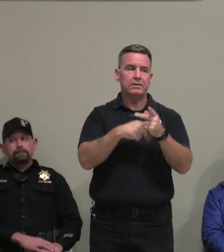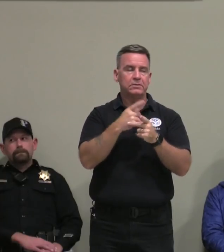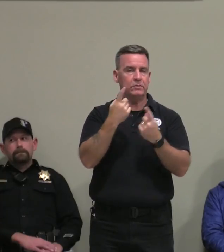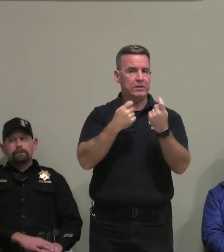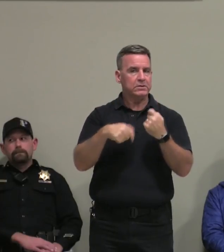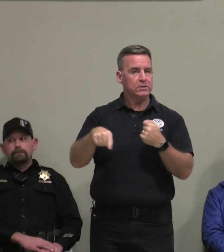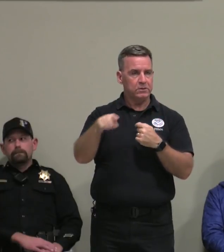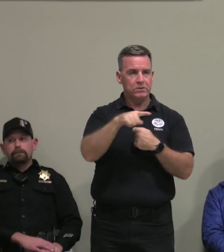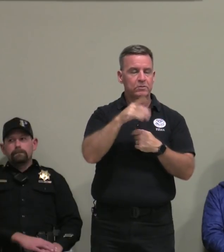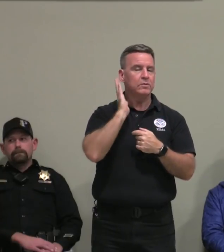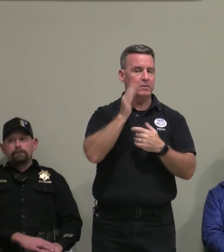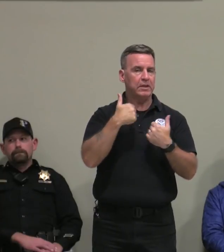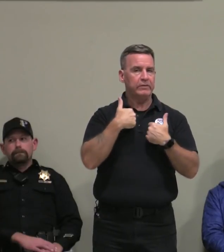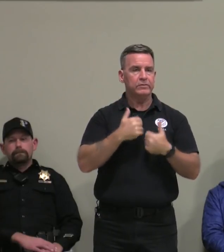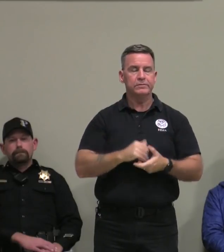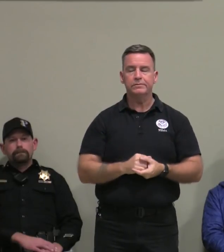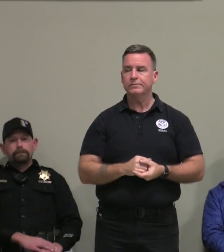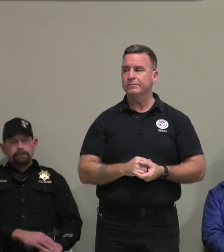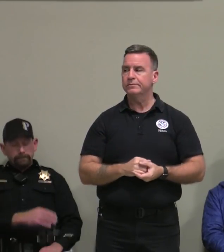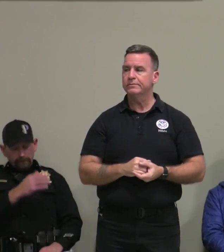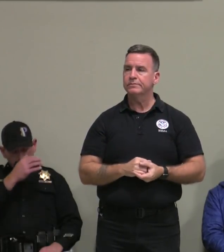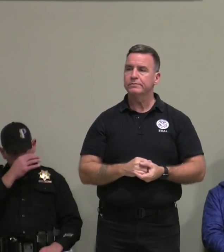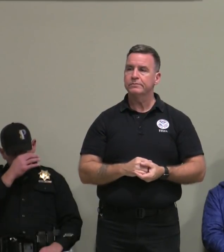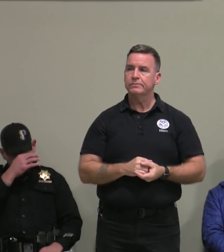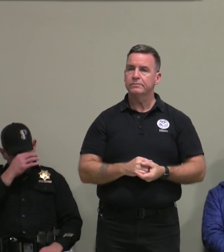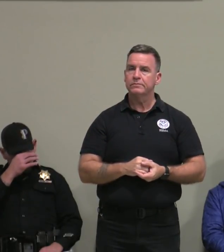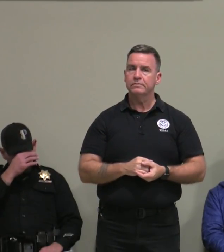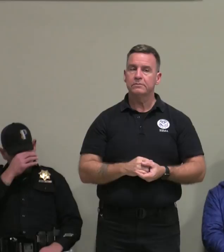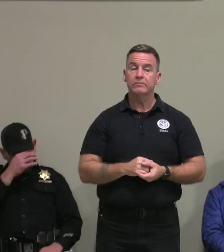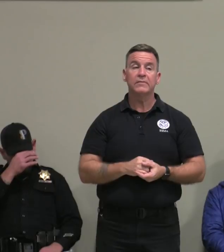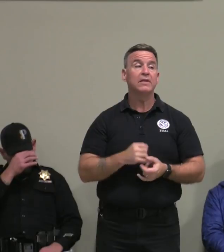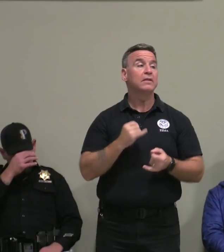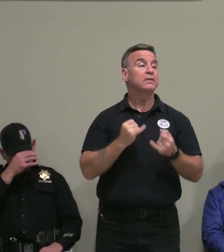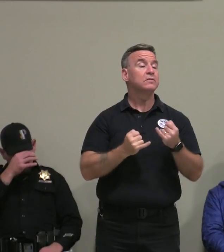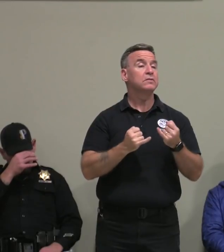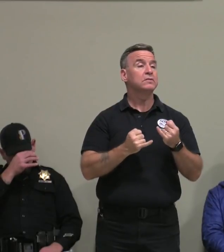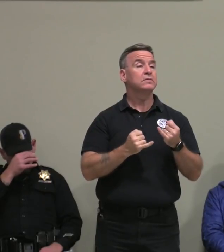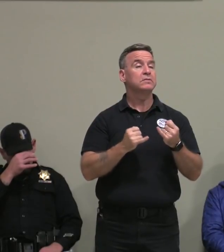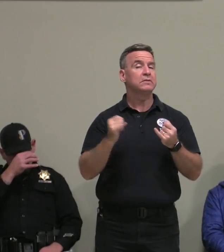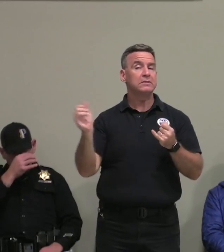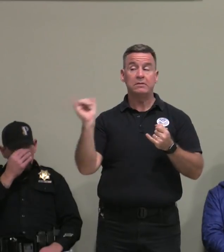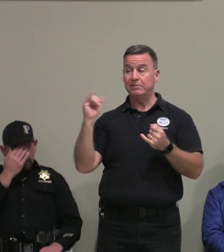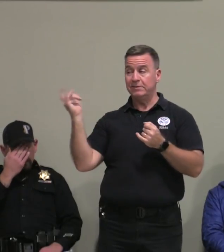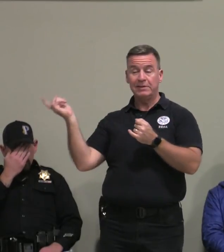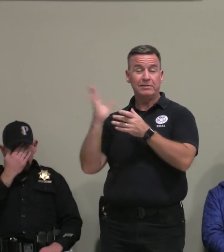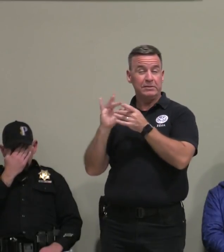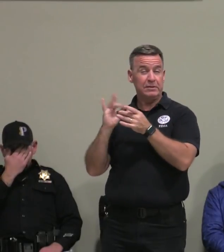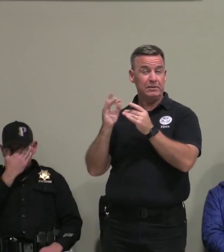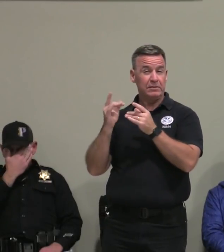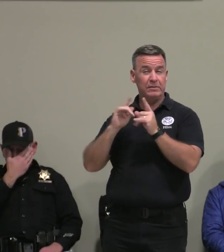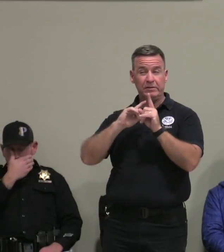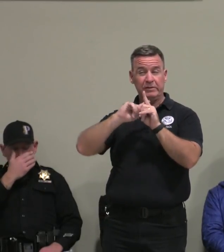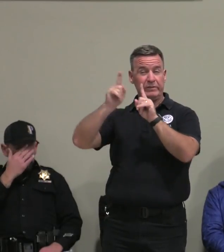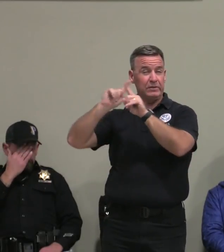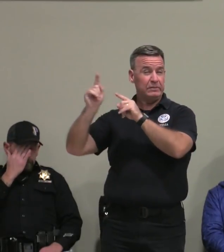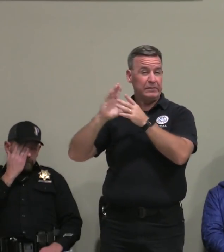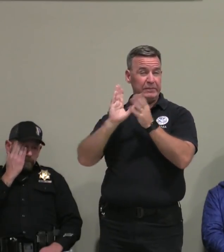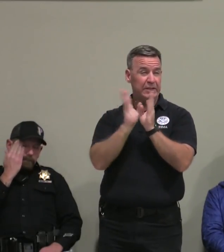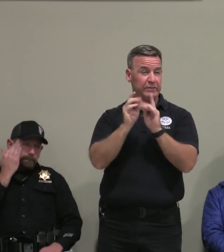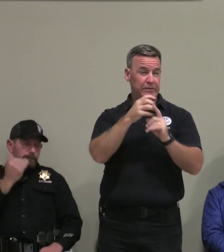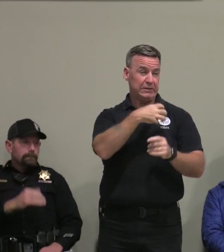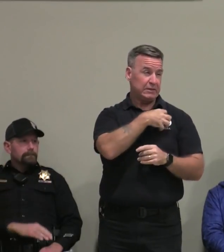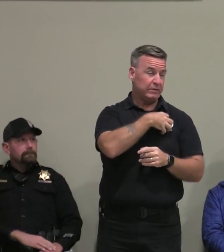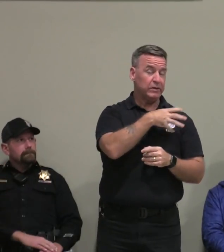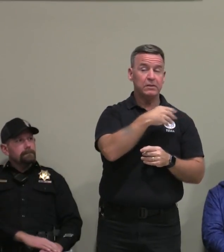questions that you all probably have at this time. I finally just want to echo what I've heard in different public meetings from the